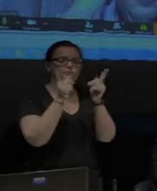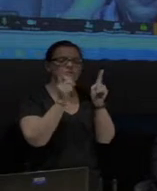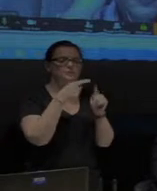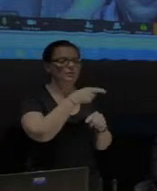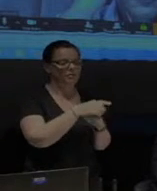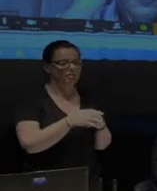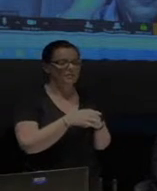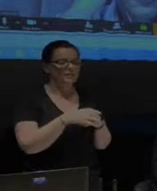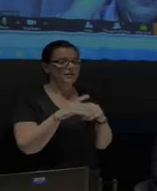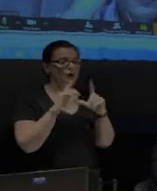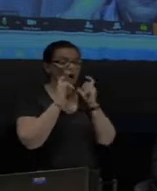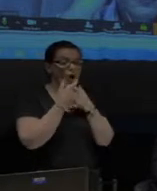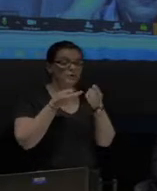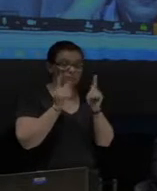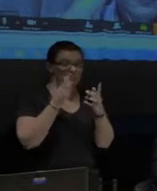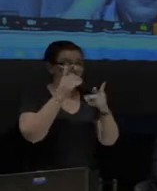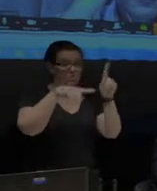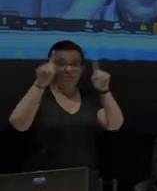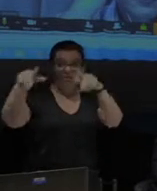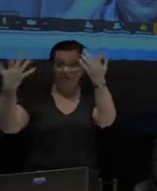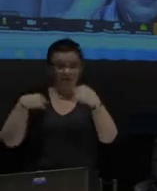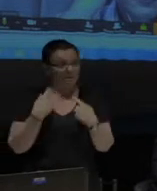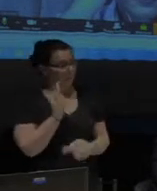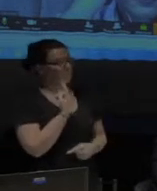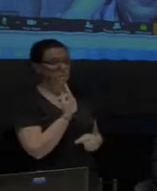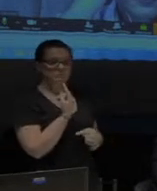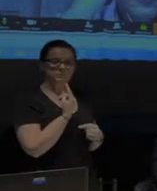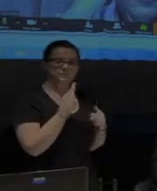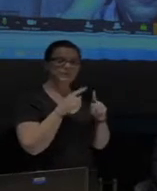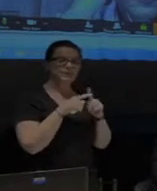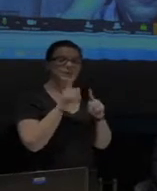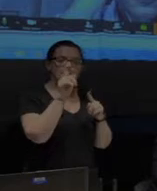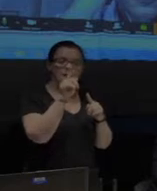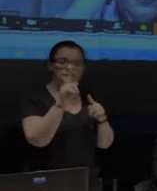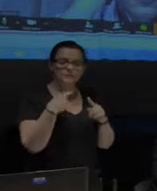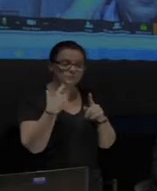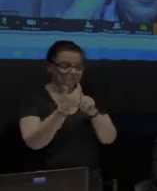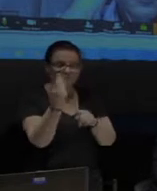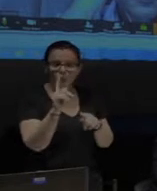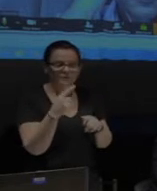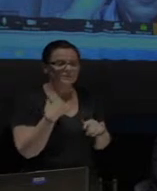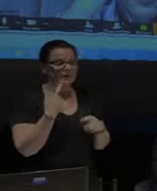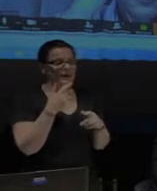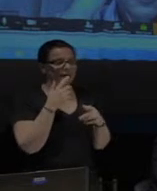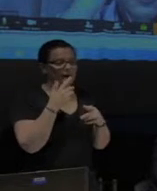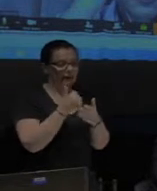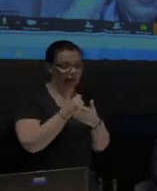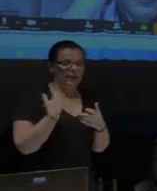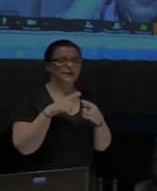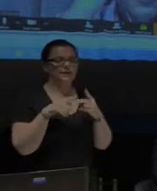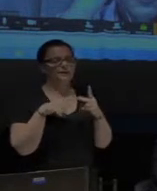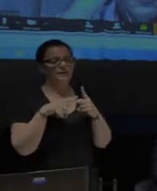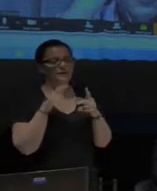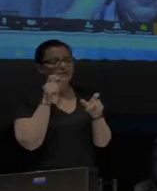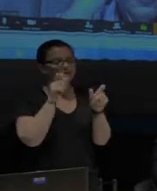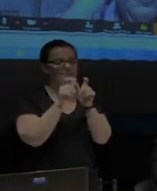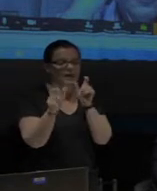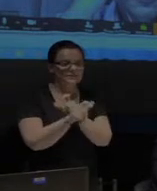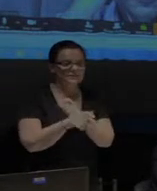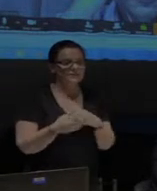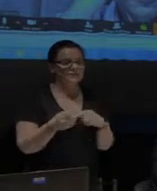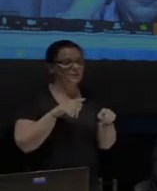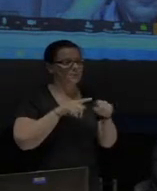look considerably different. But actually, probably what's less obvious is that I'm gay, I'm dyslexic. Most of my colleagues think I'm